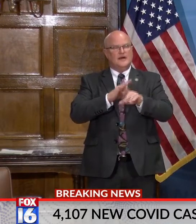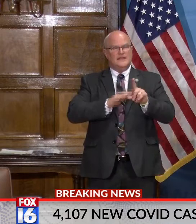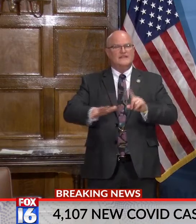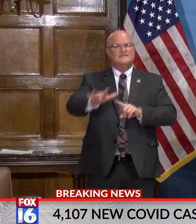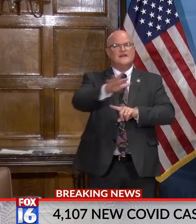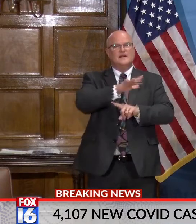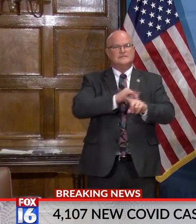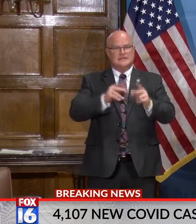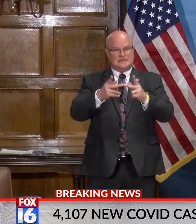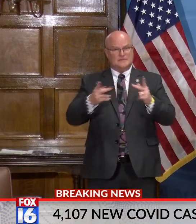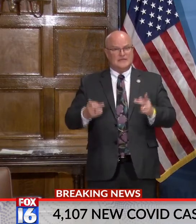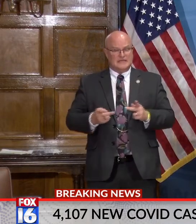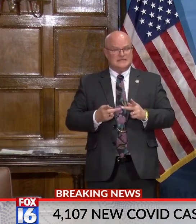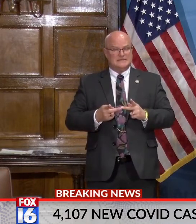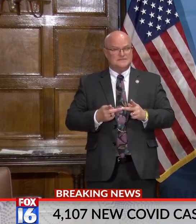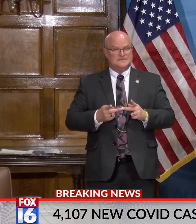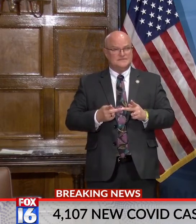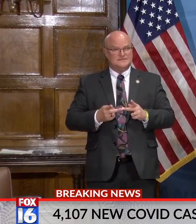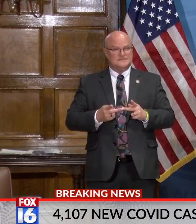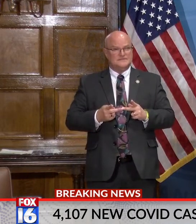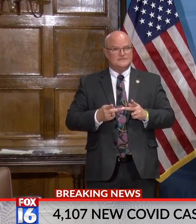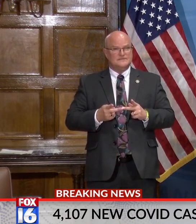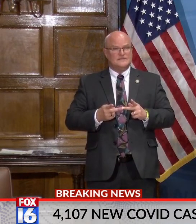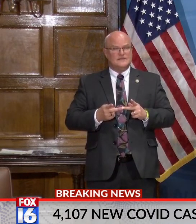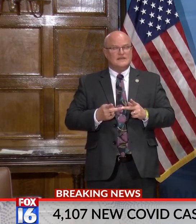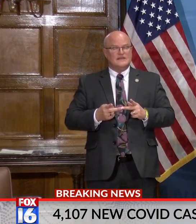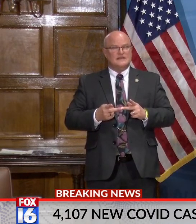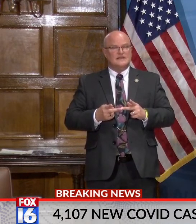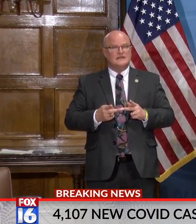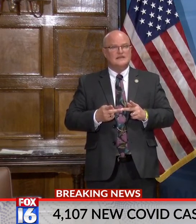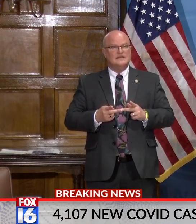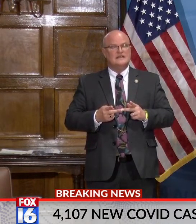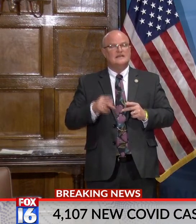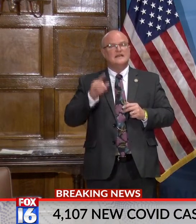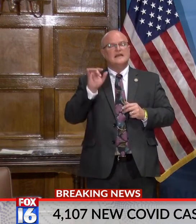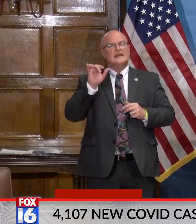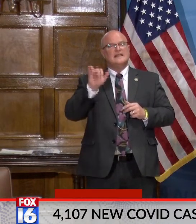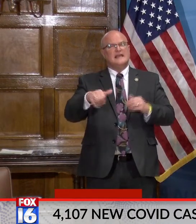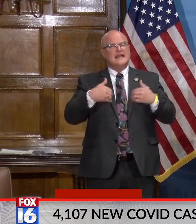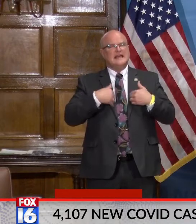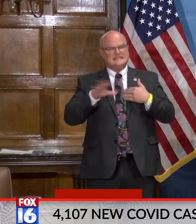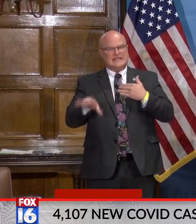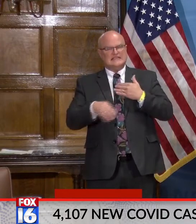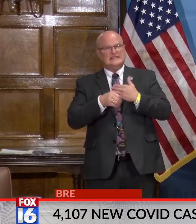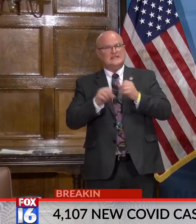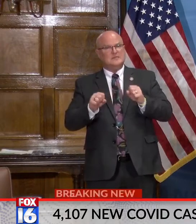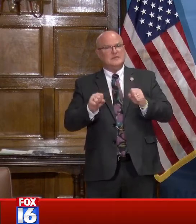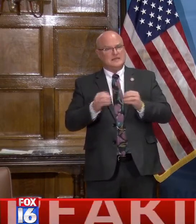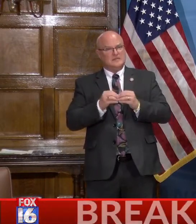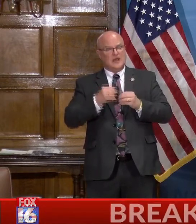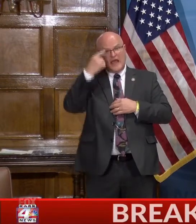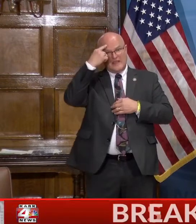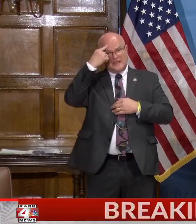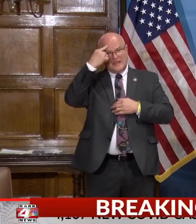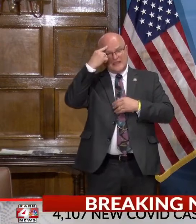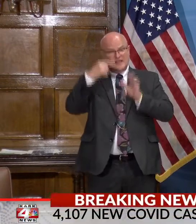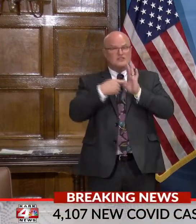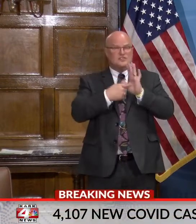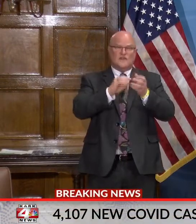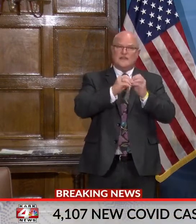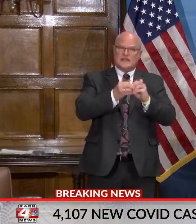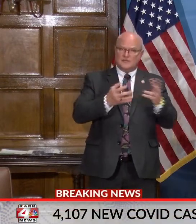and the place, and that it does have additional capacity there, and I think that's reflected on the